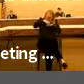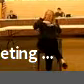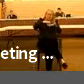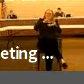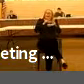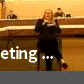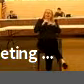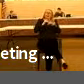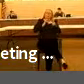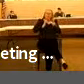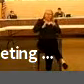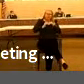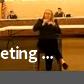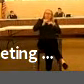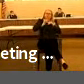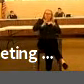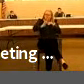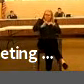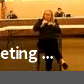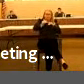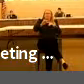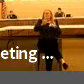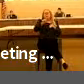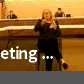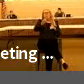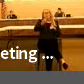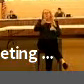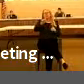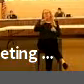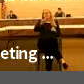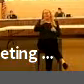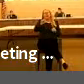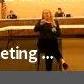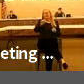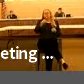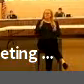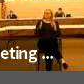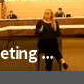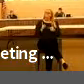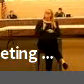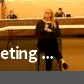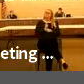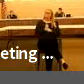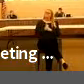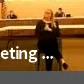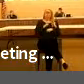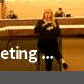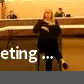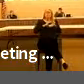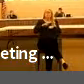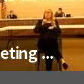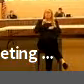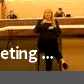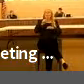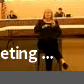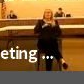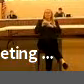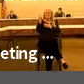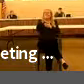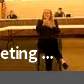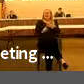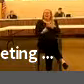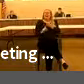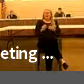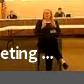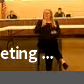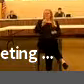Parcel E is approximately 4.7 acres, which is almost similar to the average density that was considered for the entire PUD of